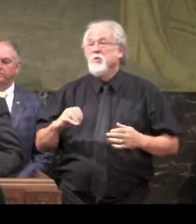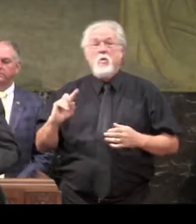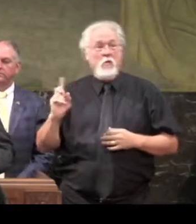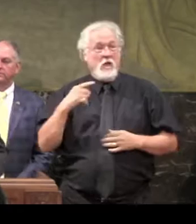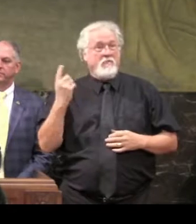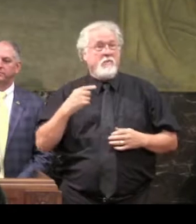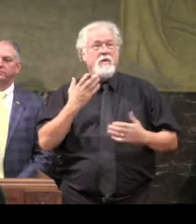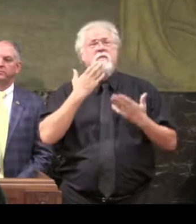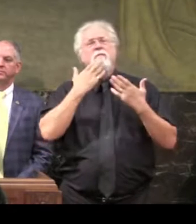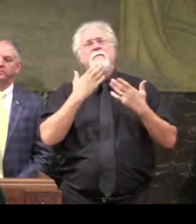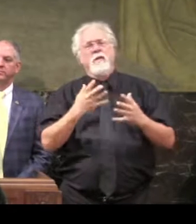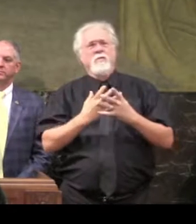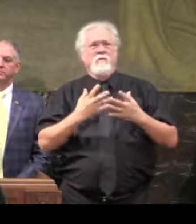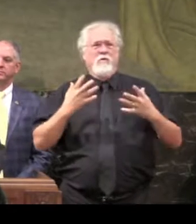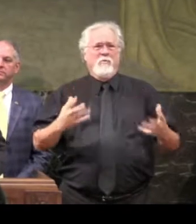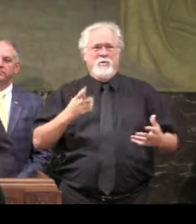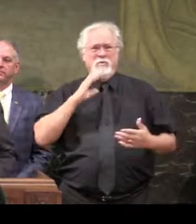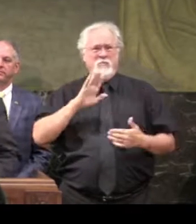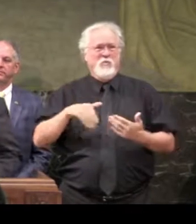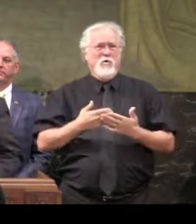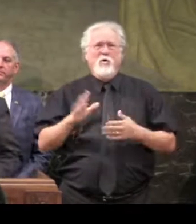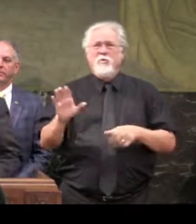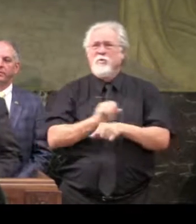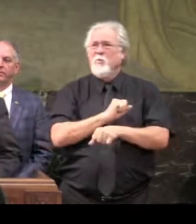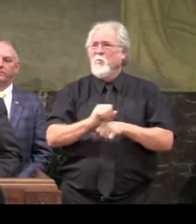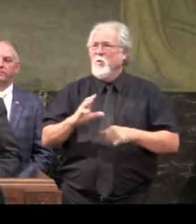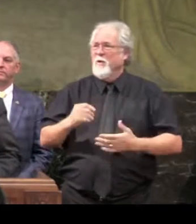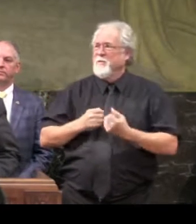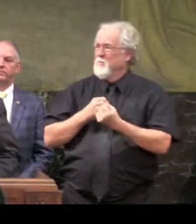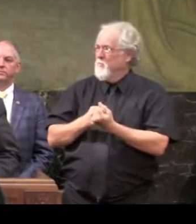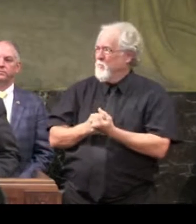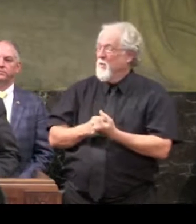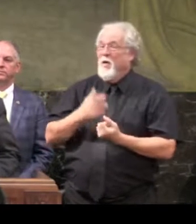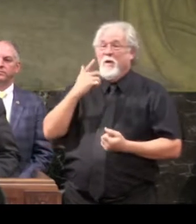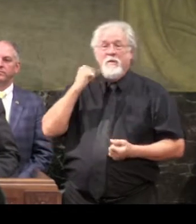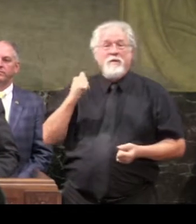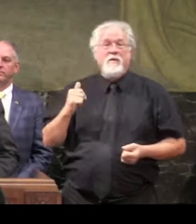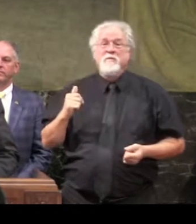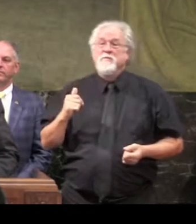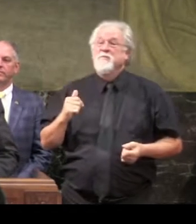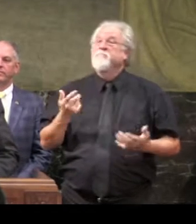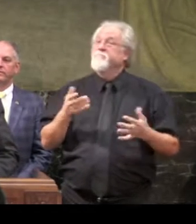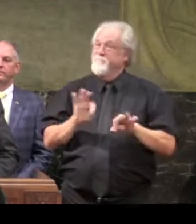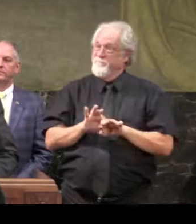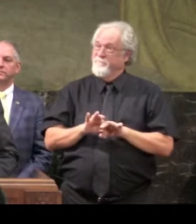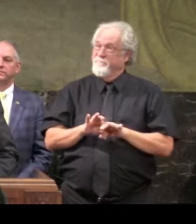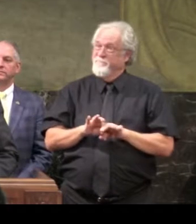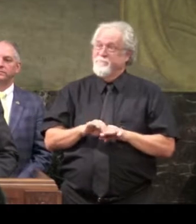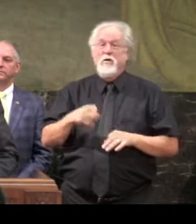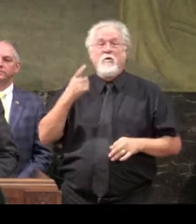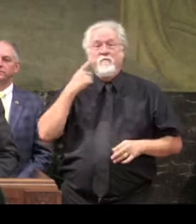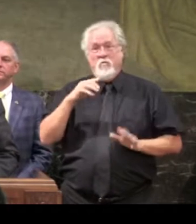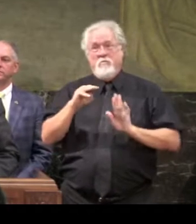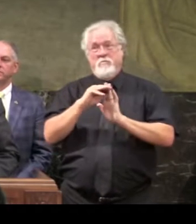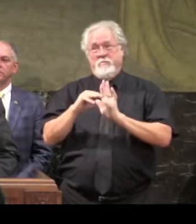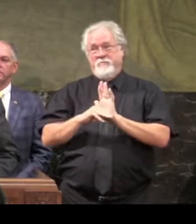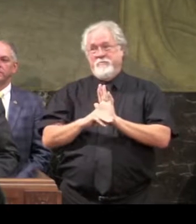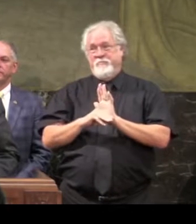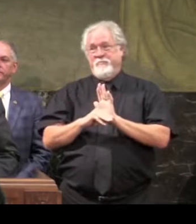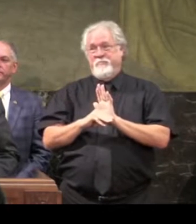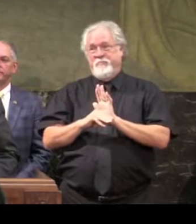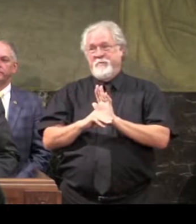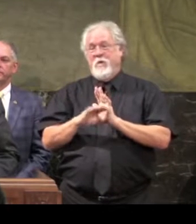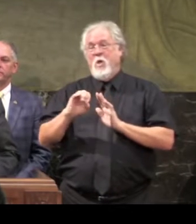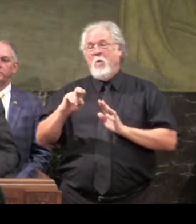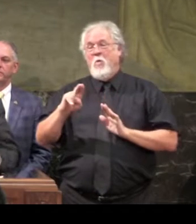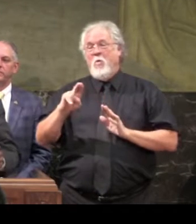everybody, thank you very much for all your work and all your support because it is significant for the city of Monroe,